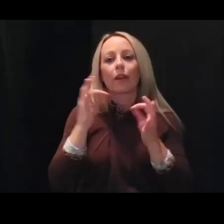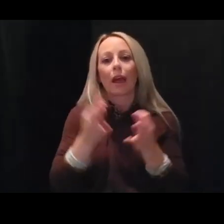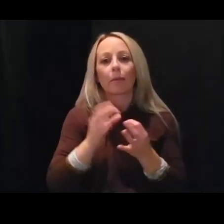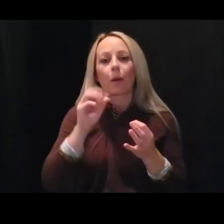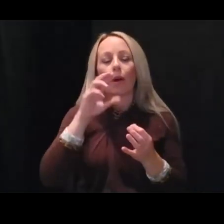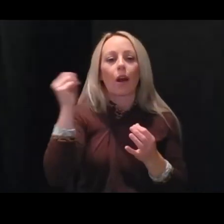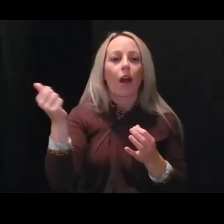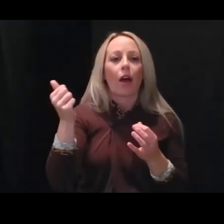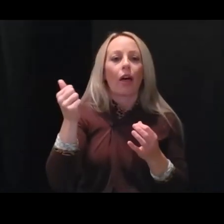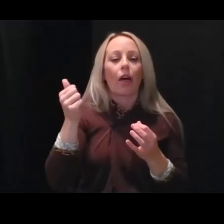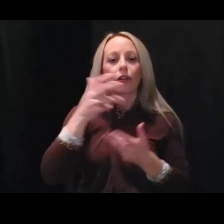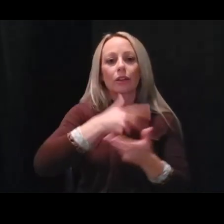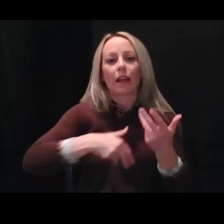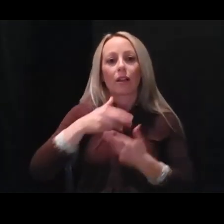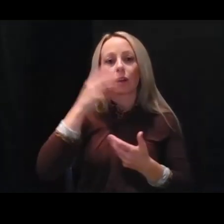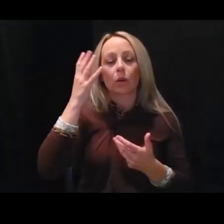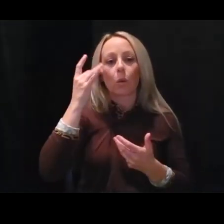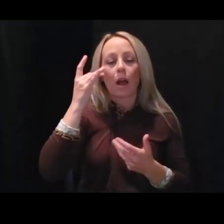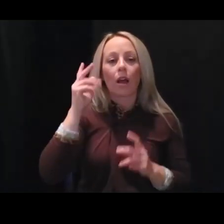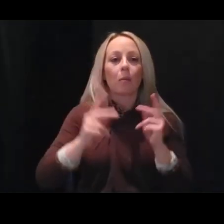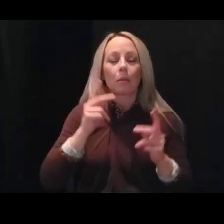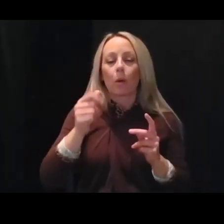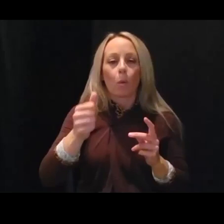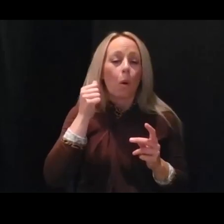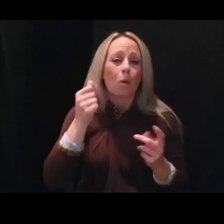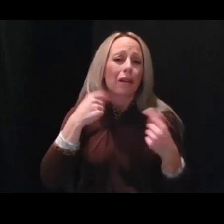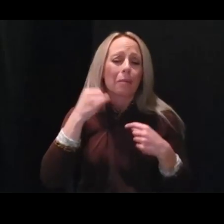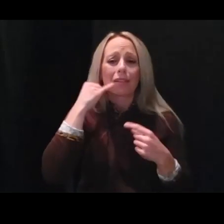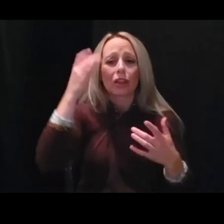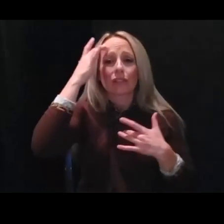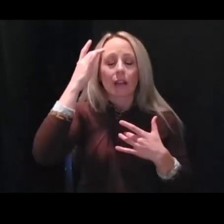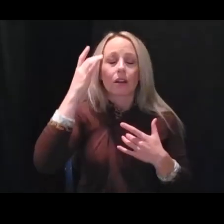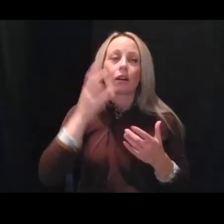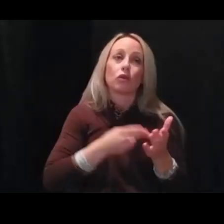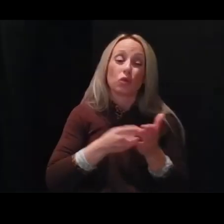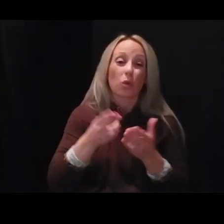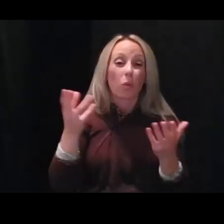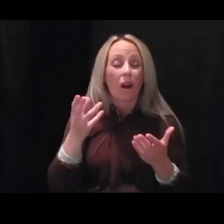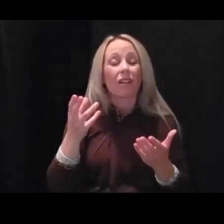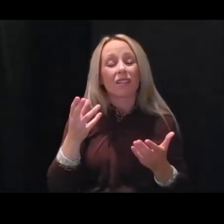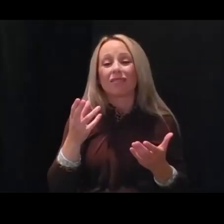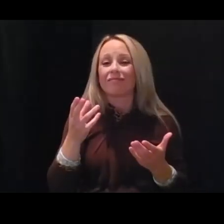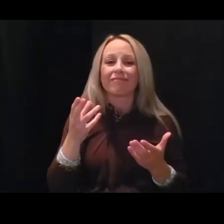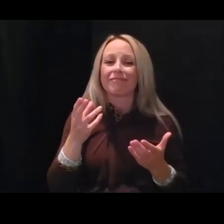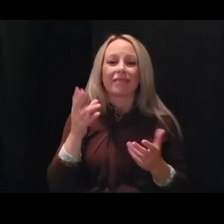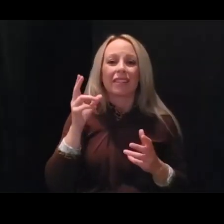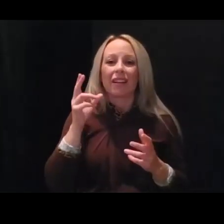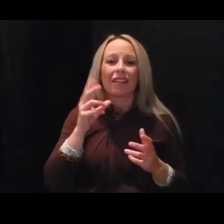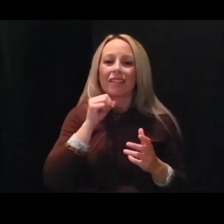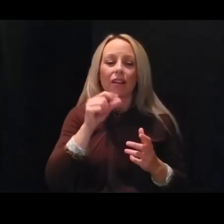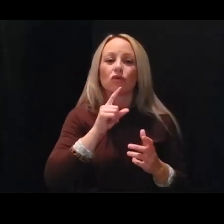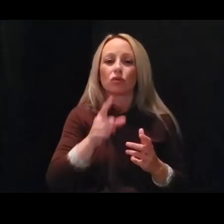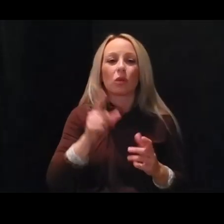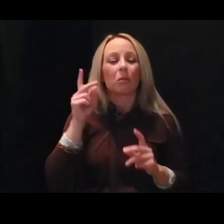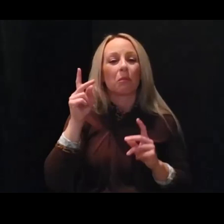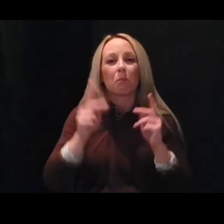gathering, because people won't come if they're sick. Boy, do we wish this was true. At these type of events, you could run into